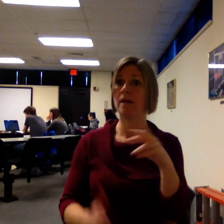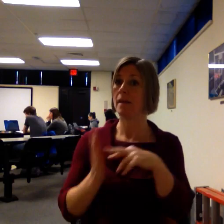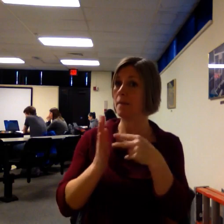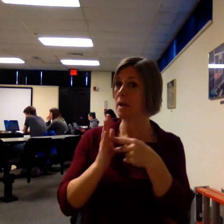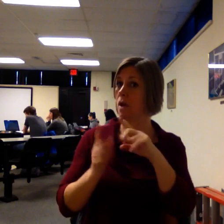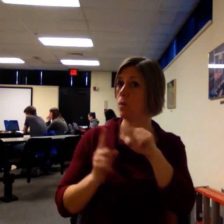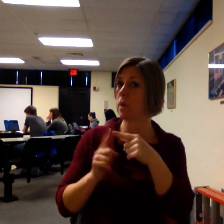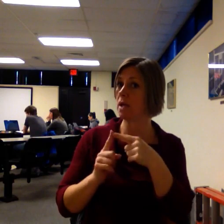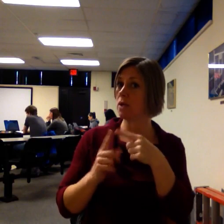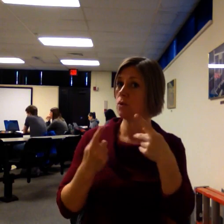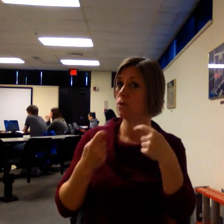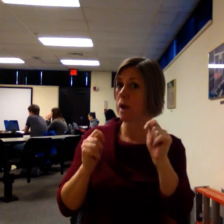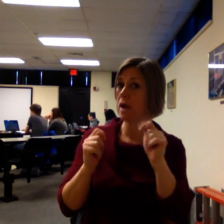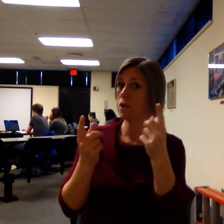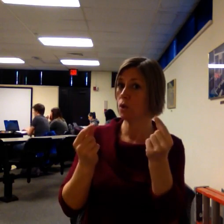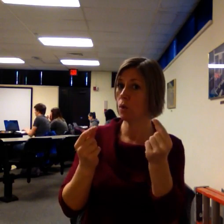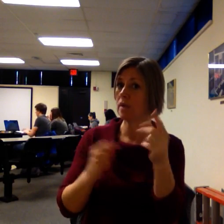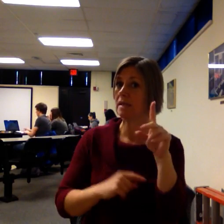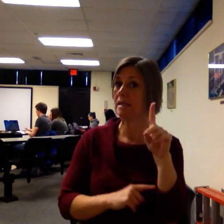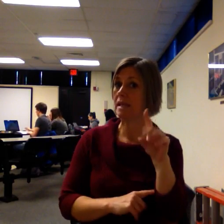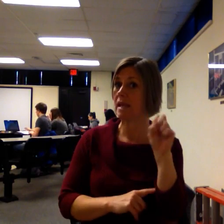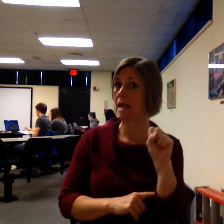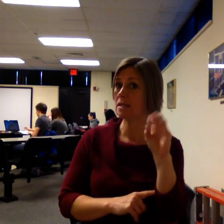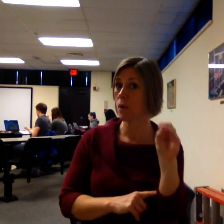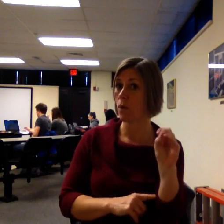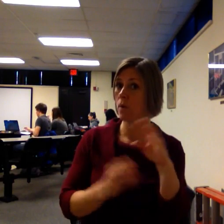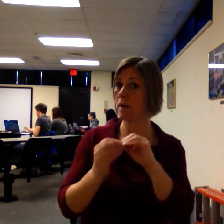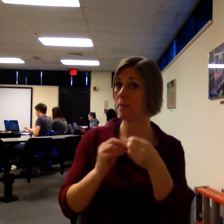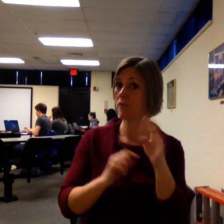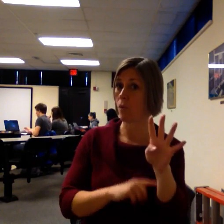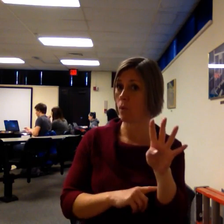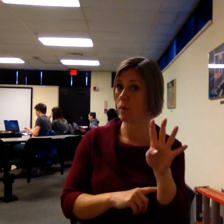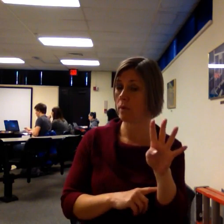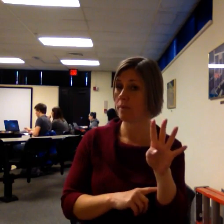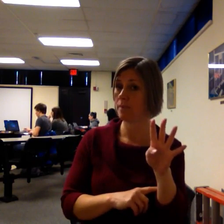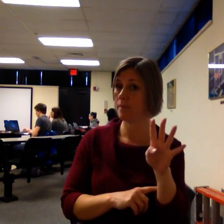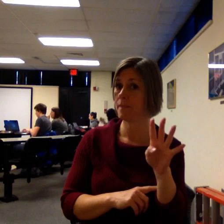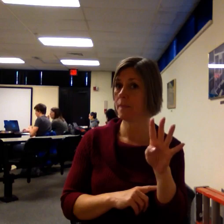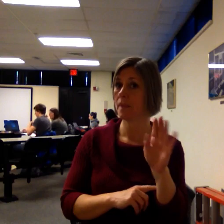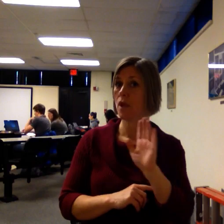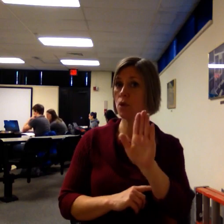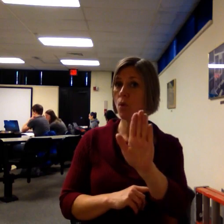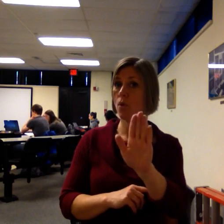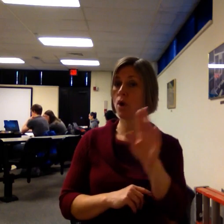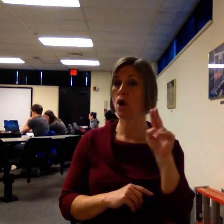trying to do the DSO number 4, your numerator is going to be a 0.